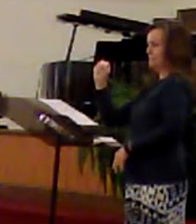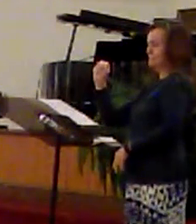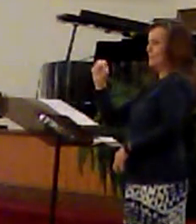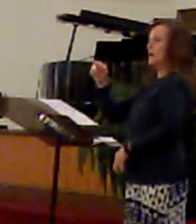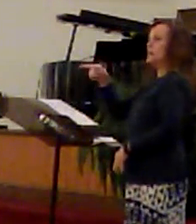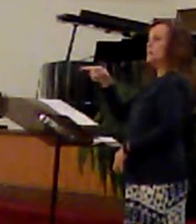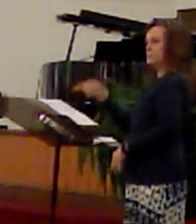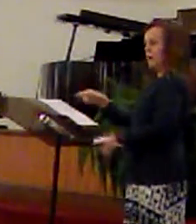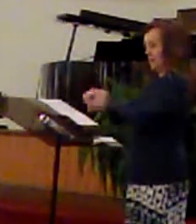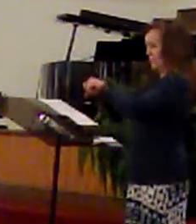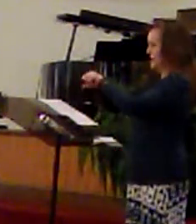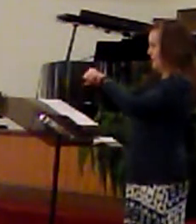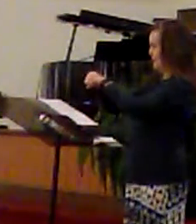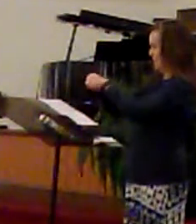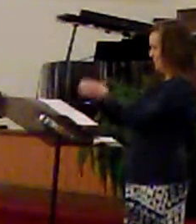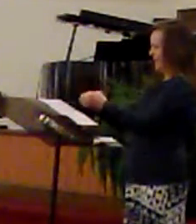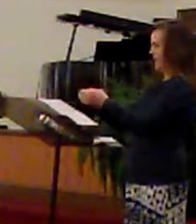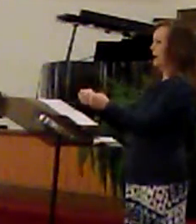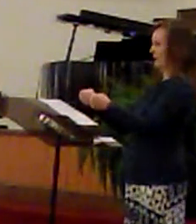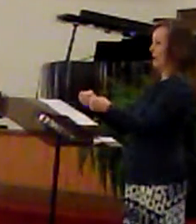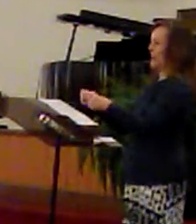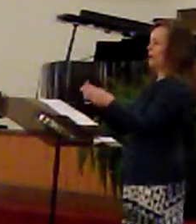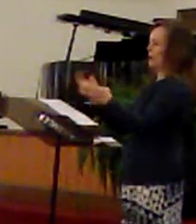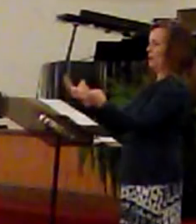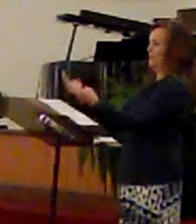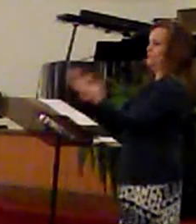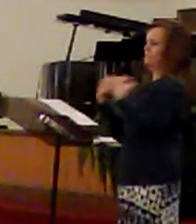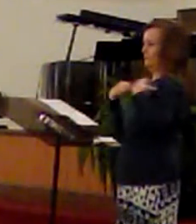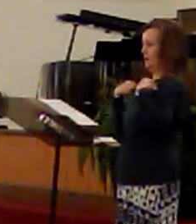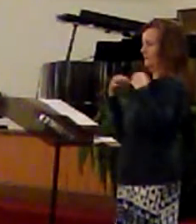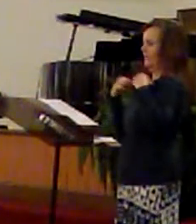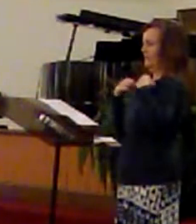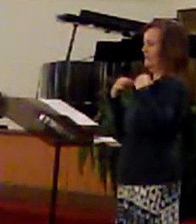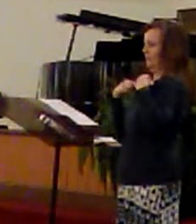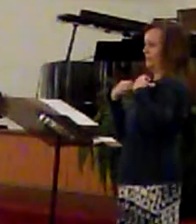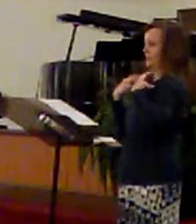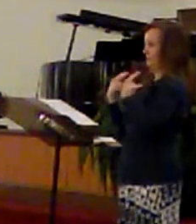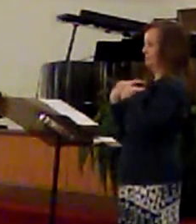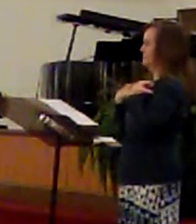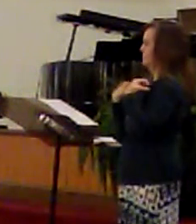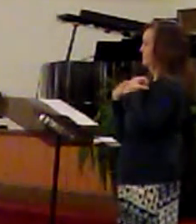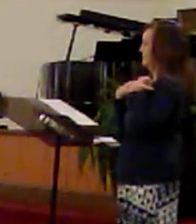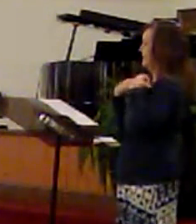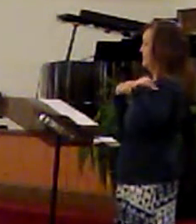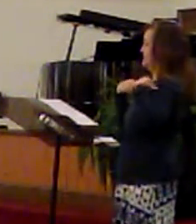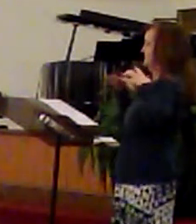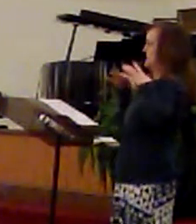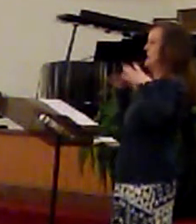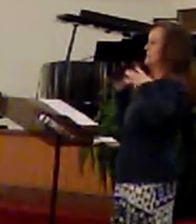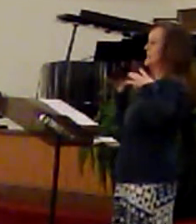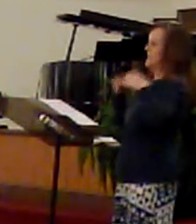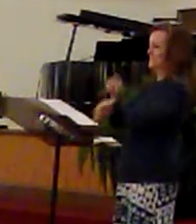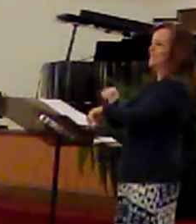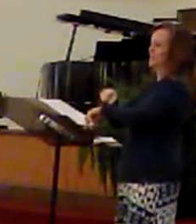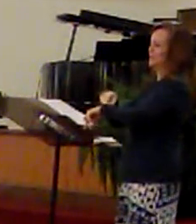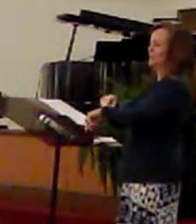Bad. It's gotten a little worse, I guess. I'm glad you made it in, too. Thank you. Lord has really been blessing. We've been going